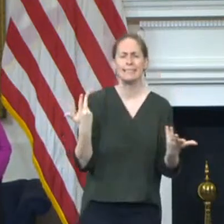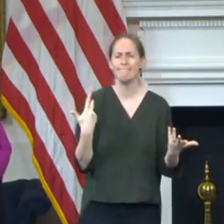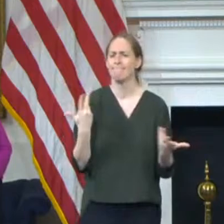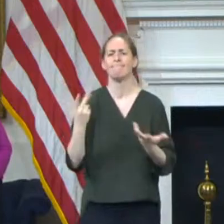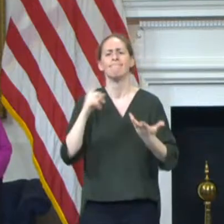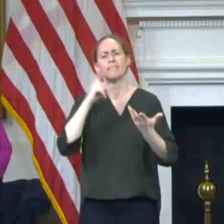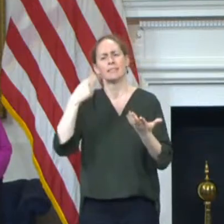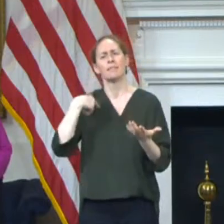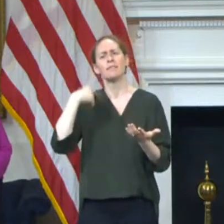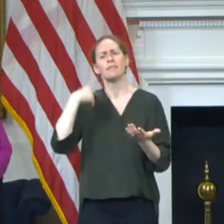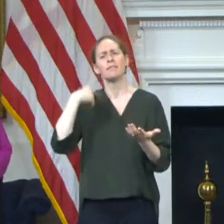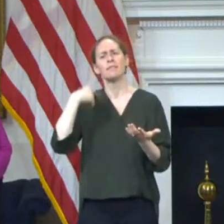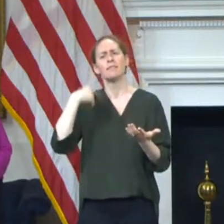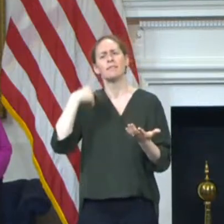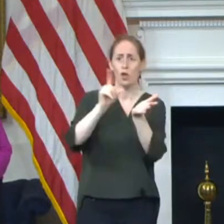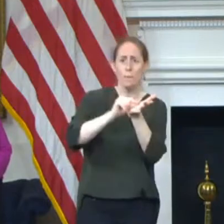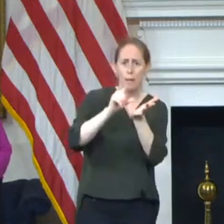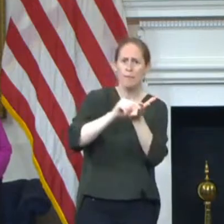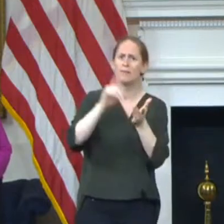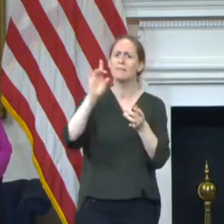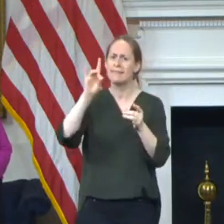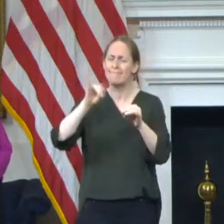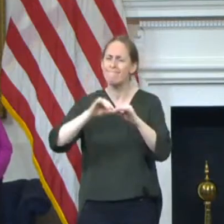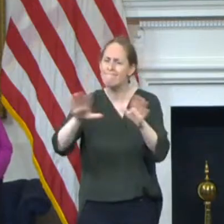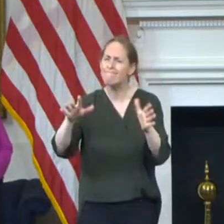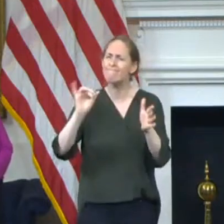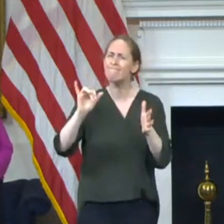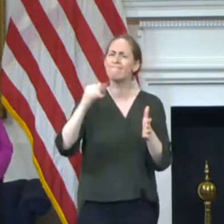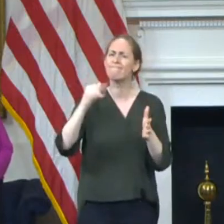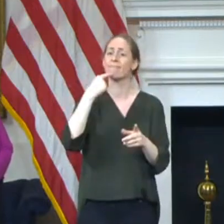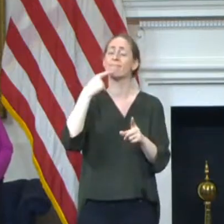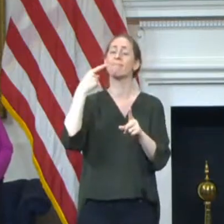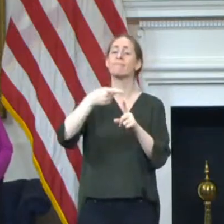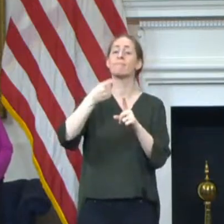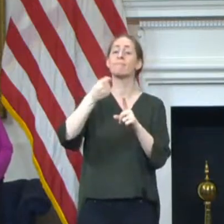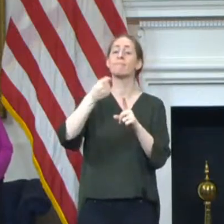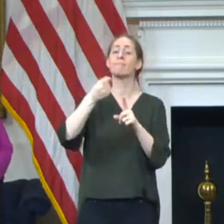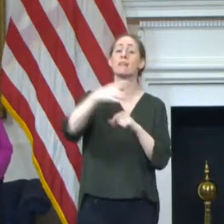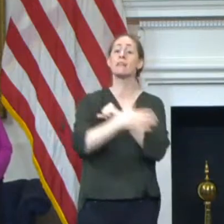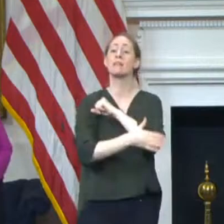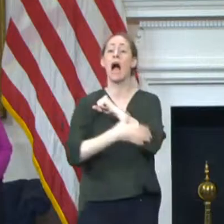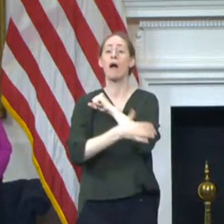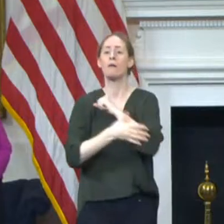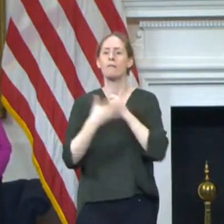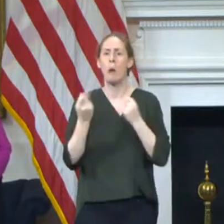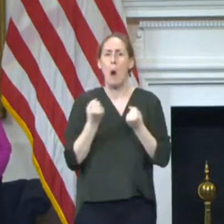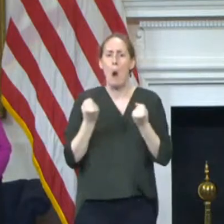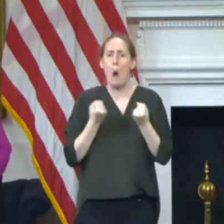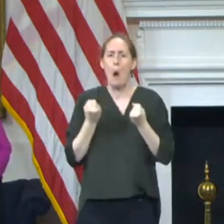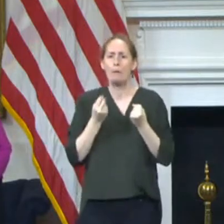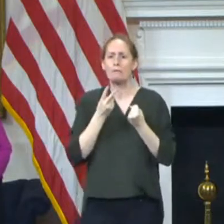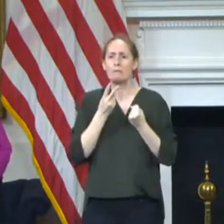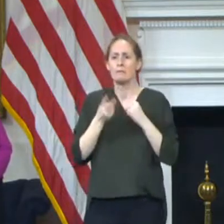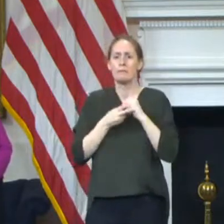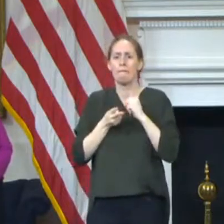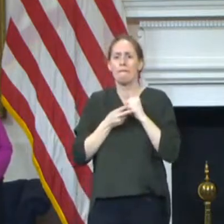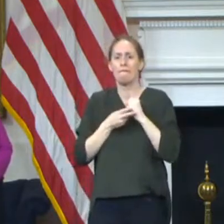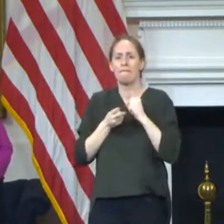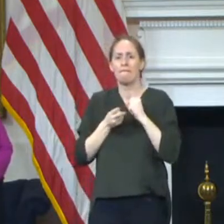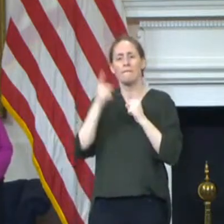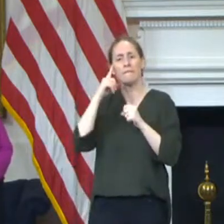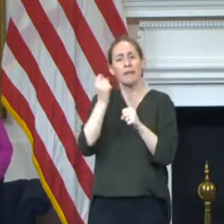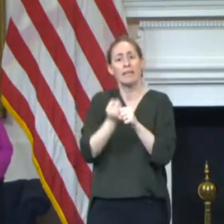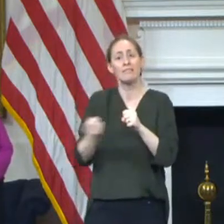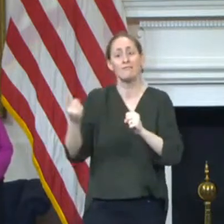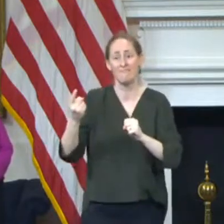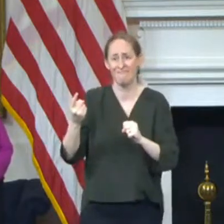coverage, news reporting that the county leaders just said, hey, we really want to save this till next year and spend it later. And well, I know you'd want